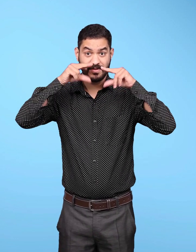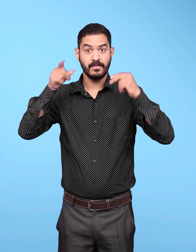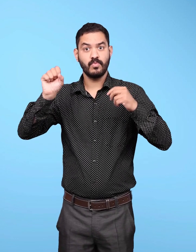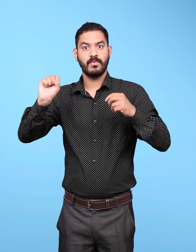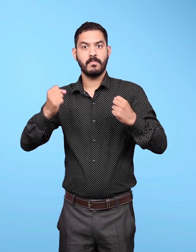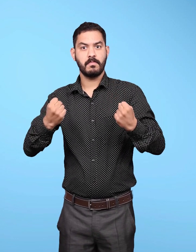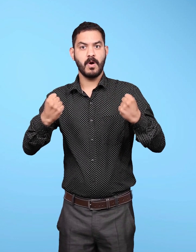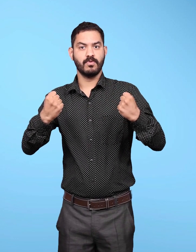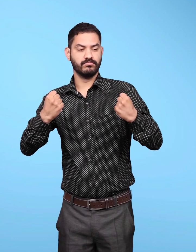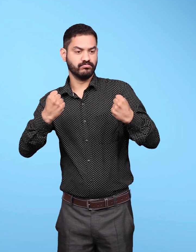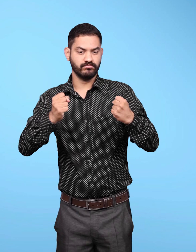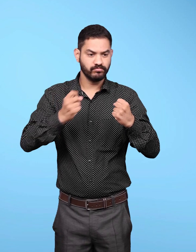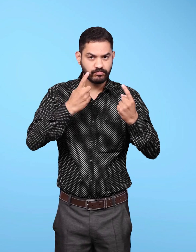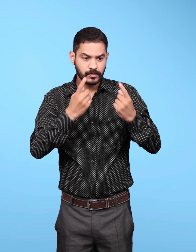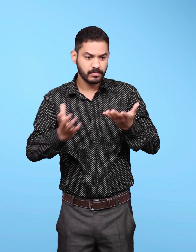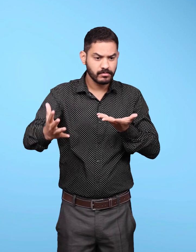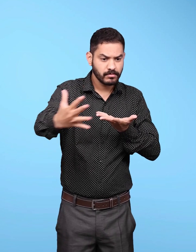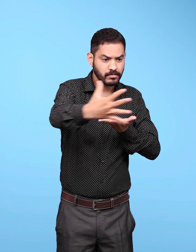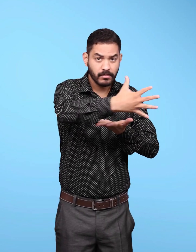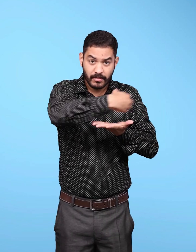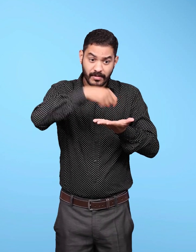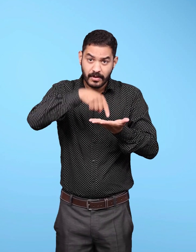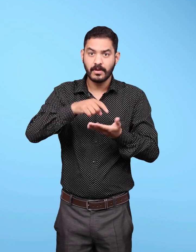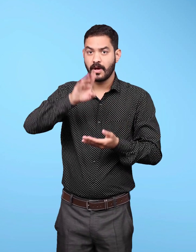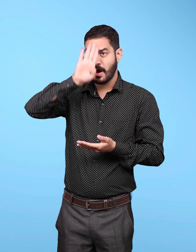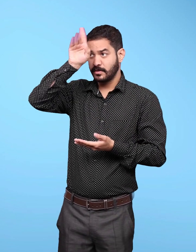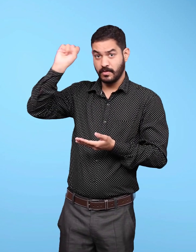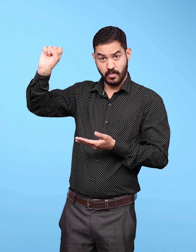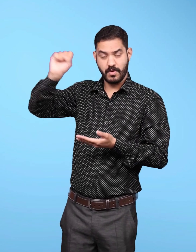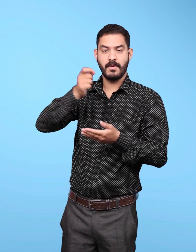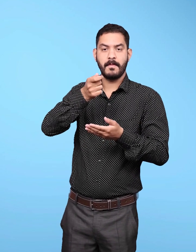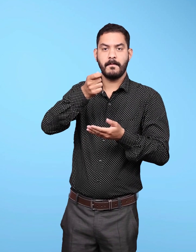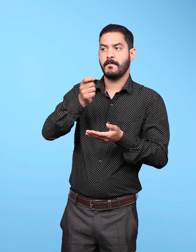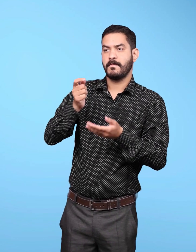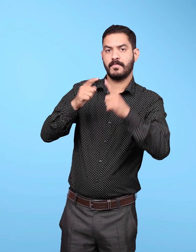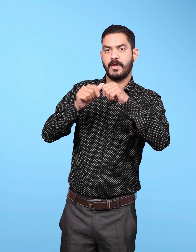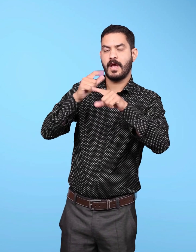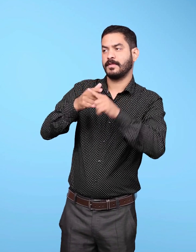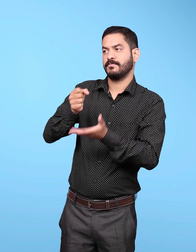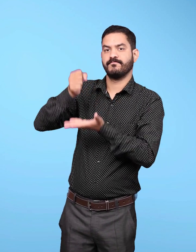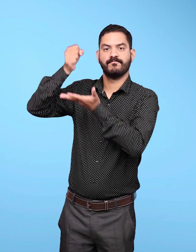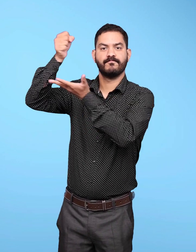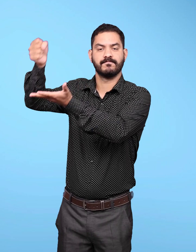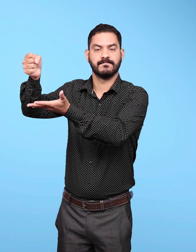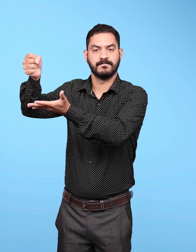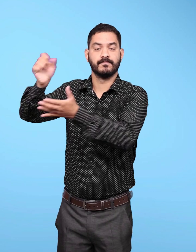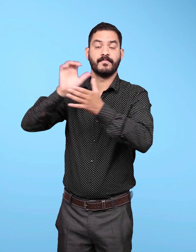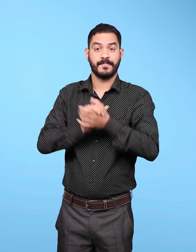Besides, as he was powerful, the king often used him to collect taxes from the village.